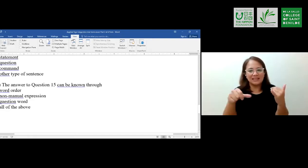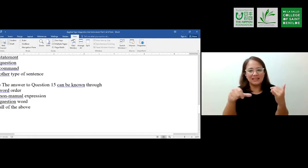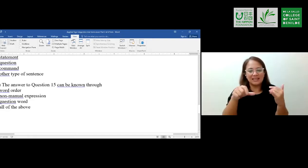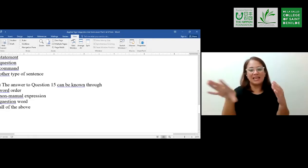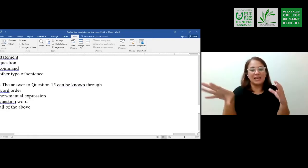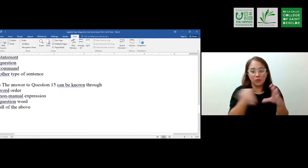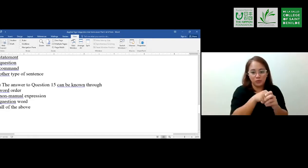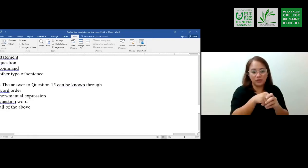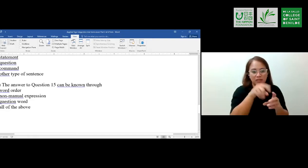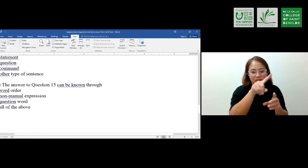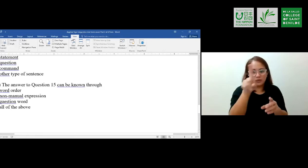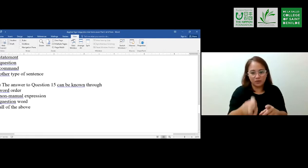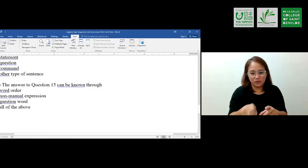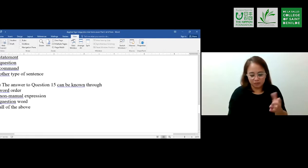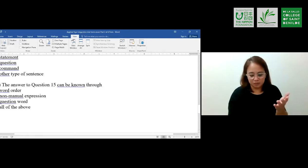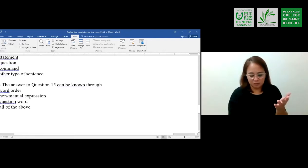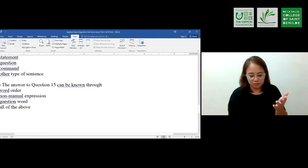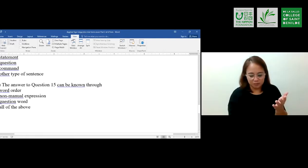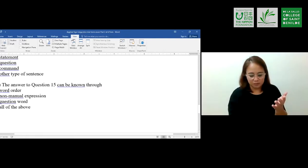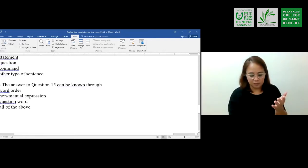unless you answered C. If